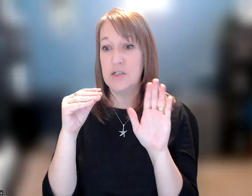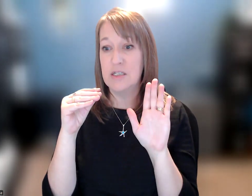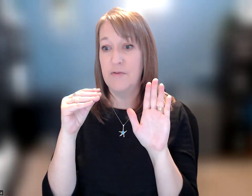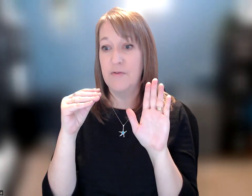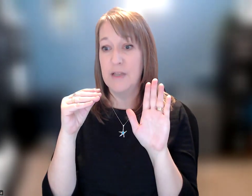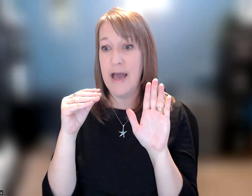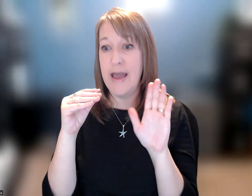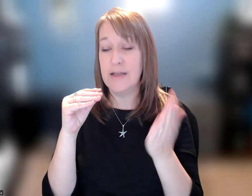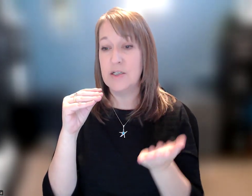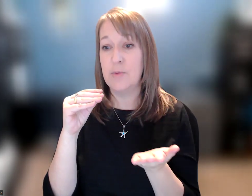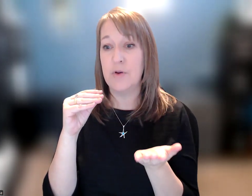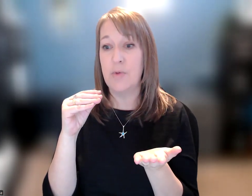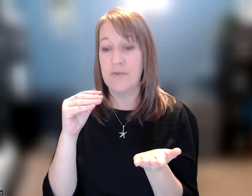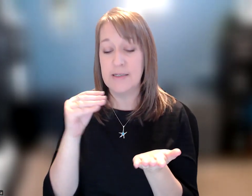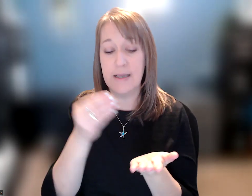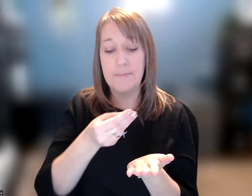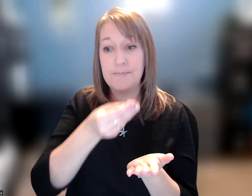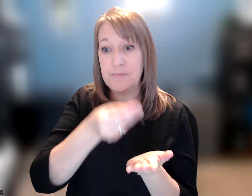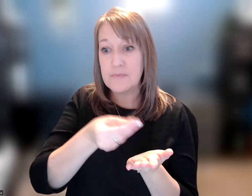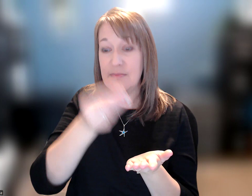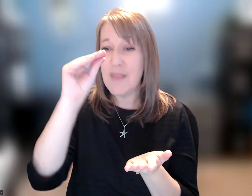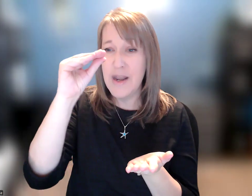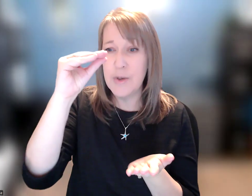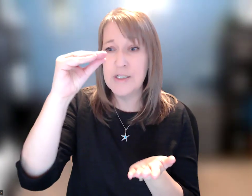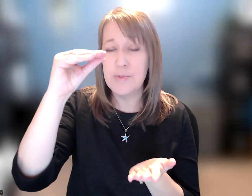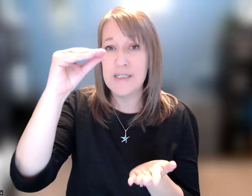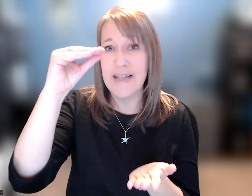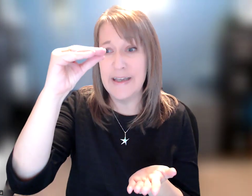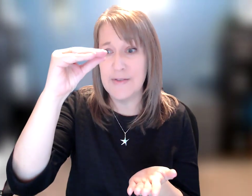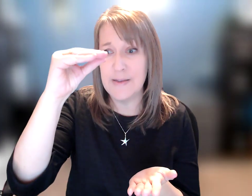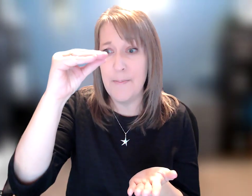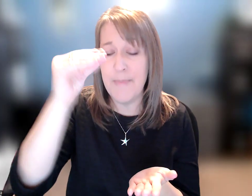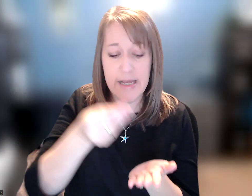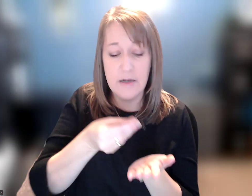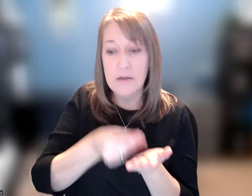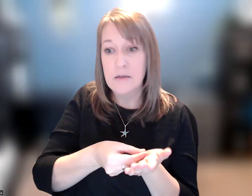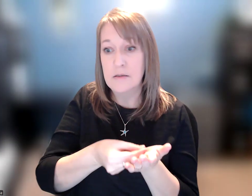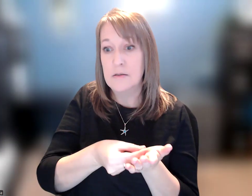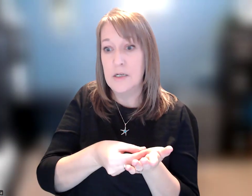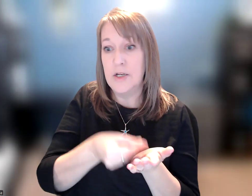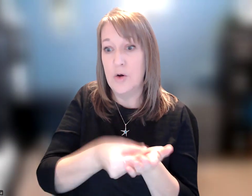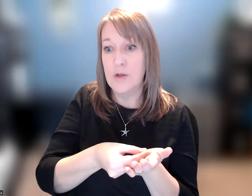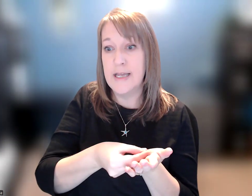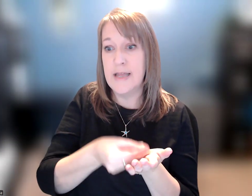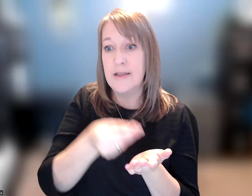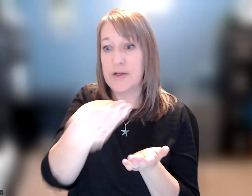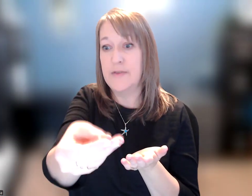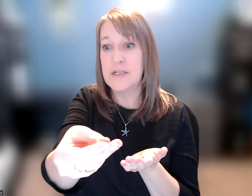just a flat handshake with your palm facing up. And I want you to pretend like you have some money here and you're holding it and then you're giving it to